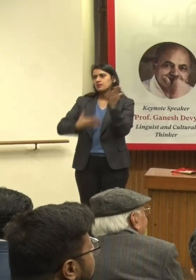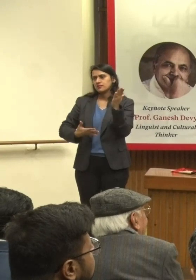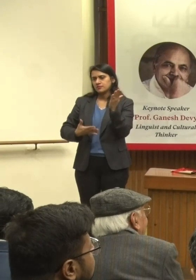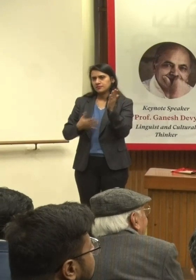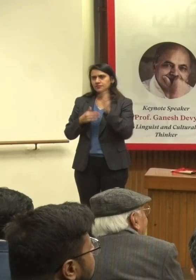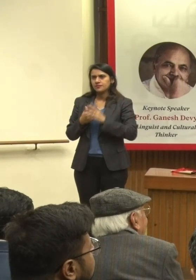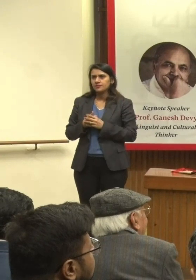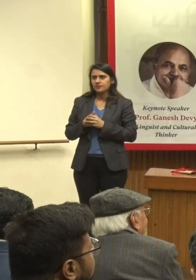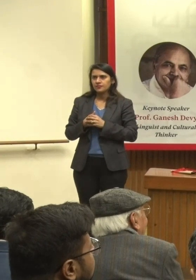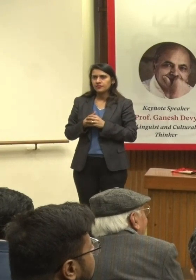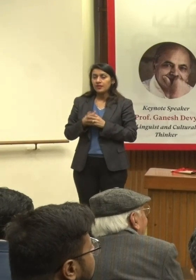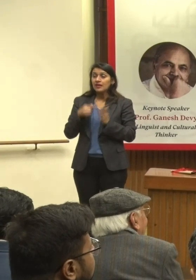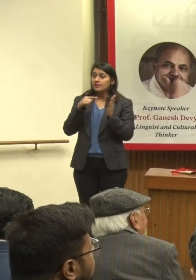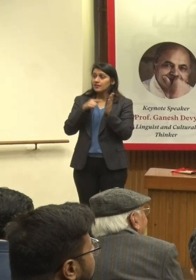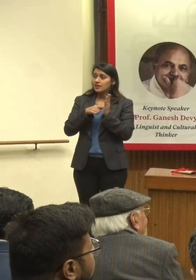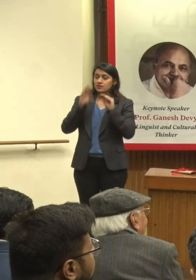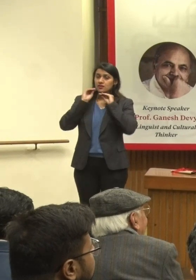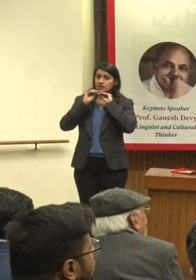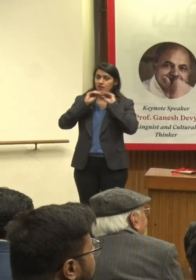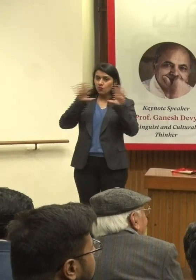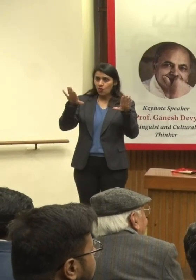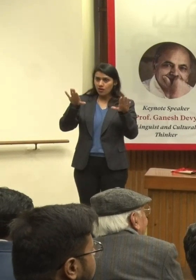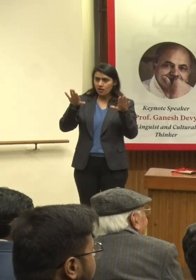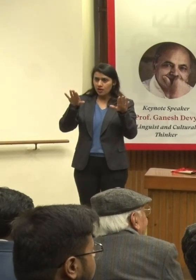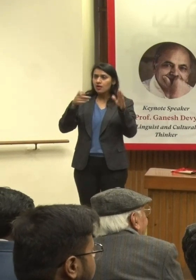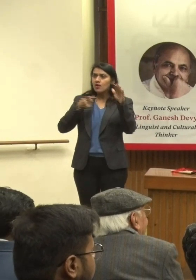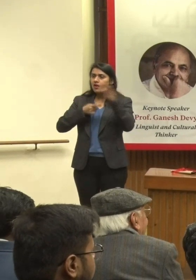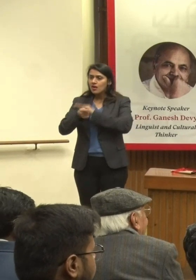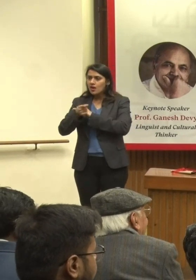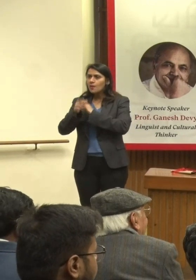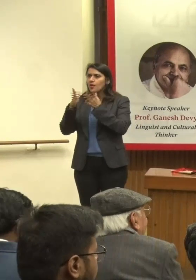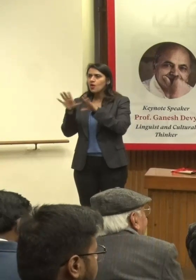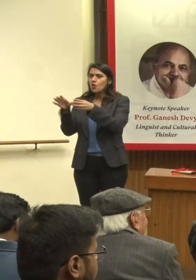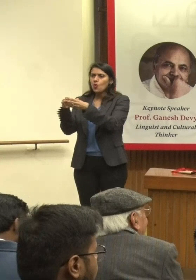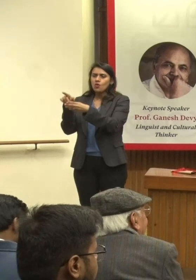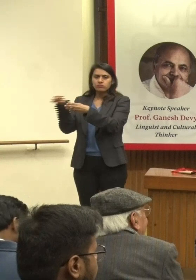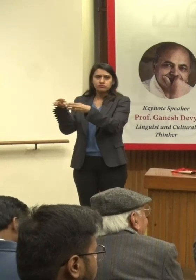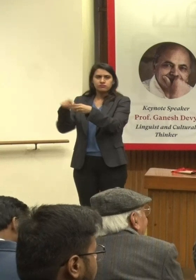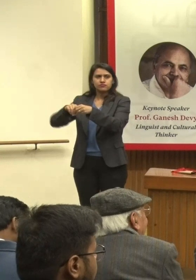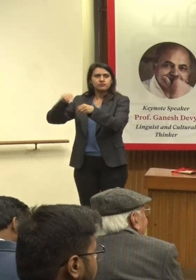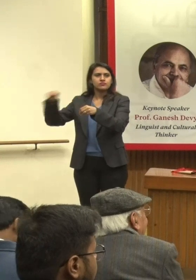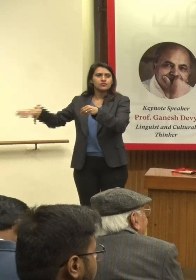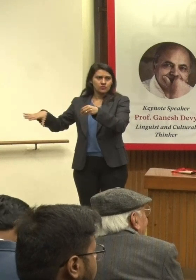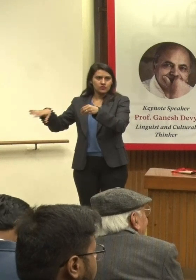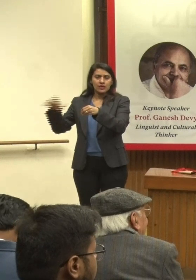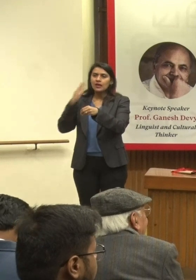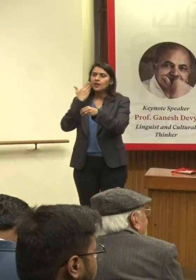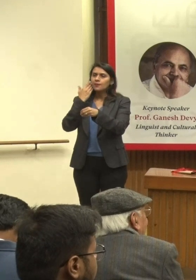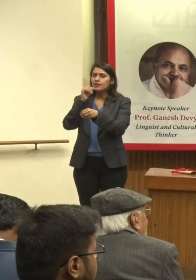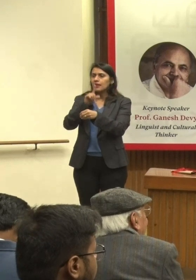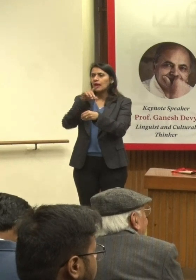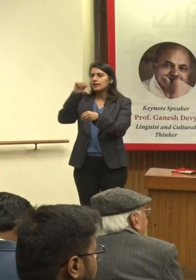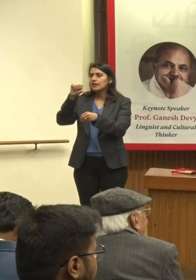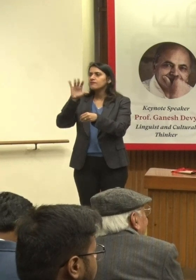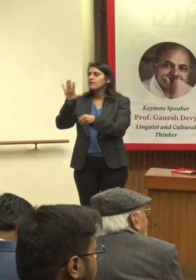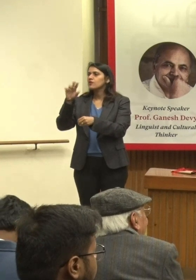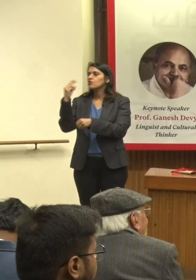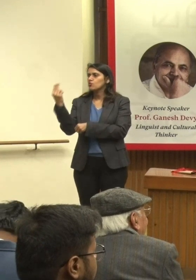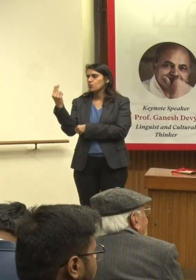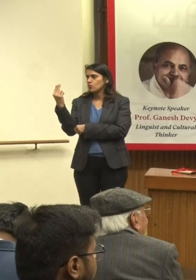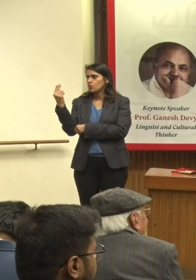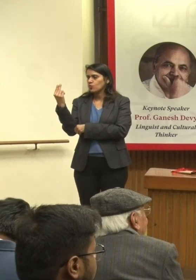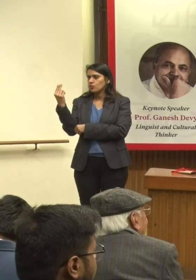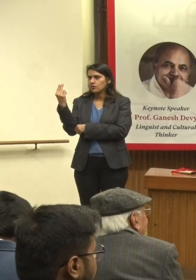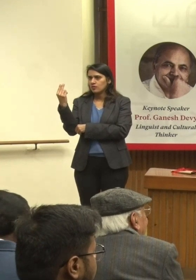list. The notification of criminality was withdrawn in 1952 on